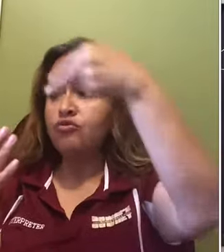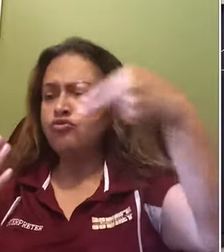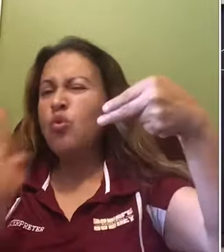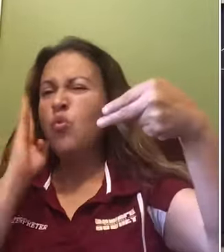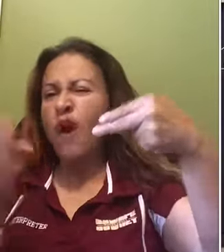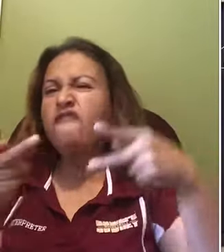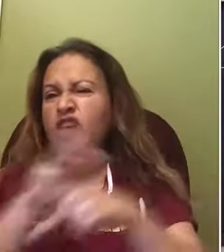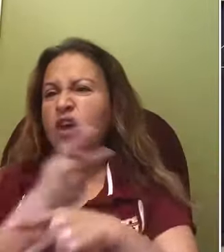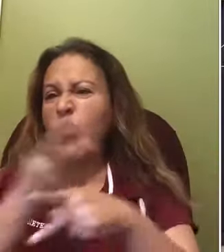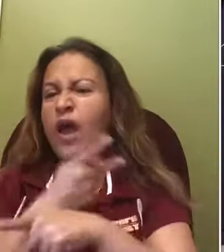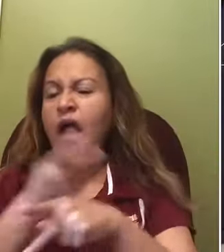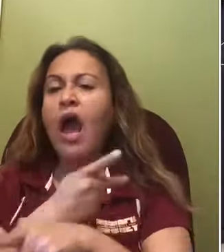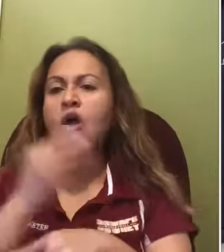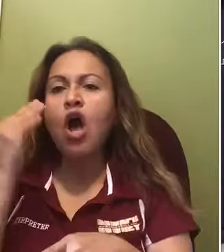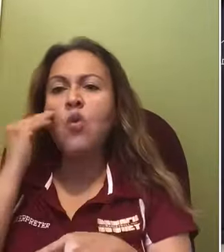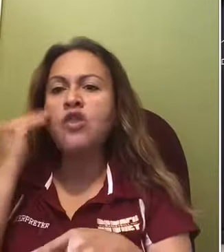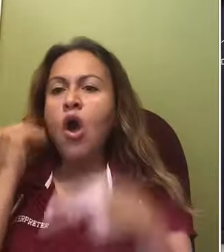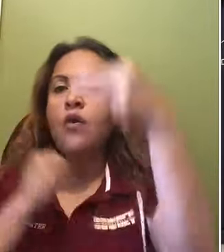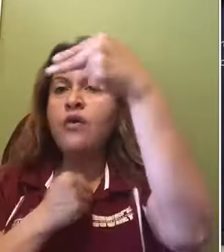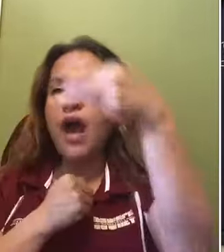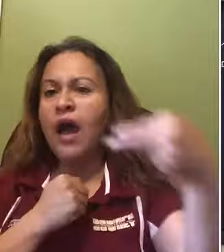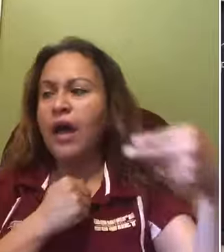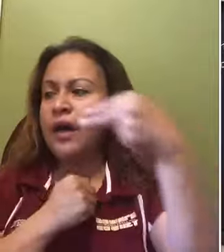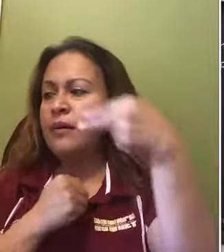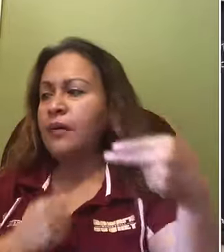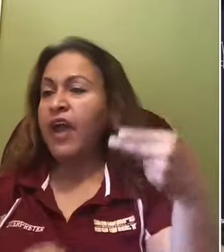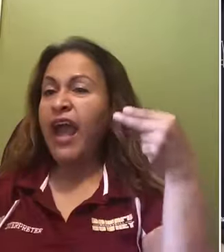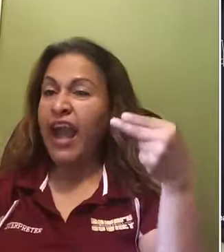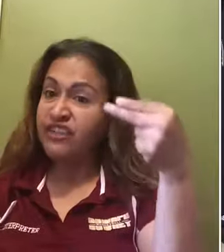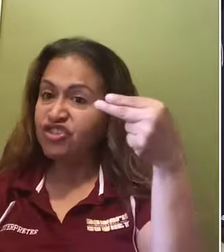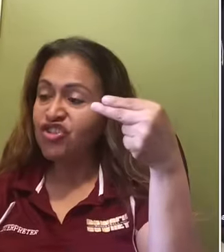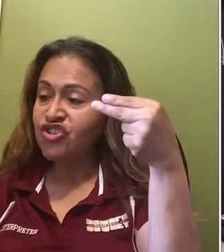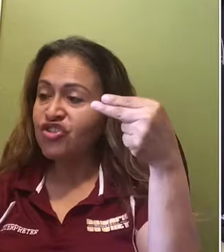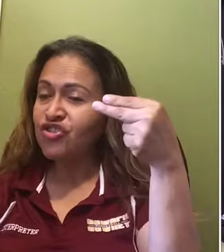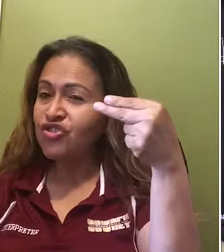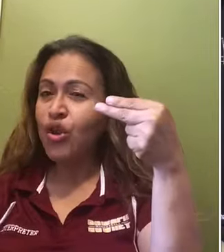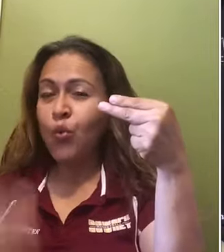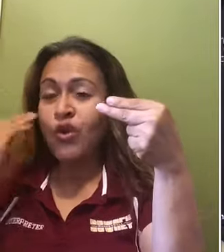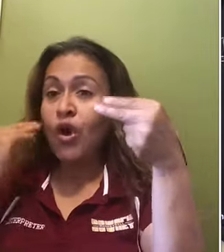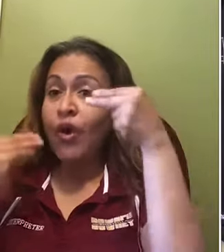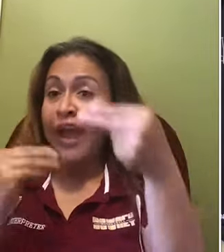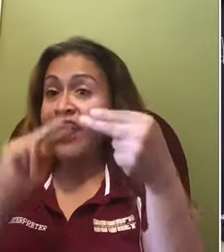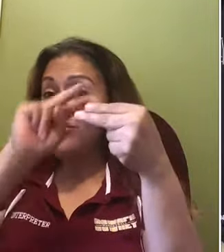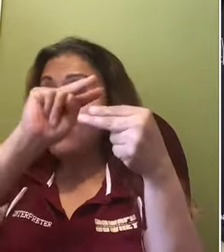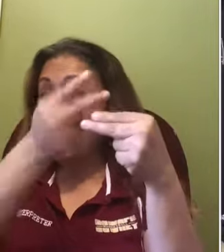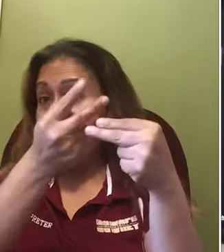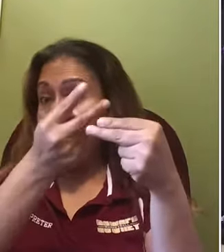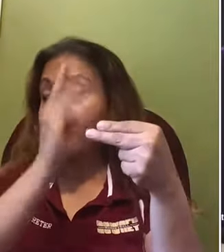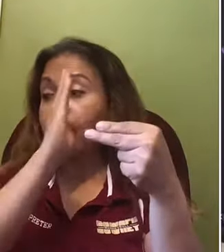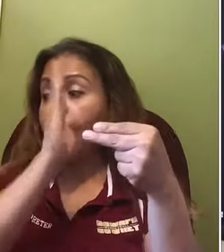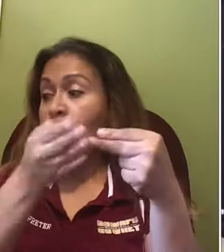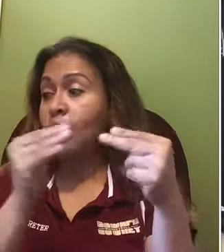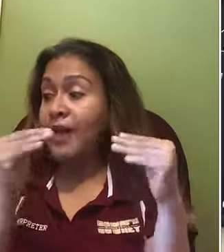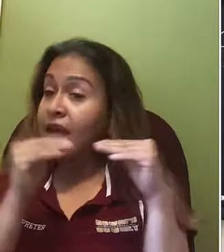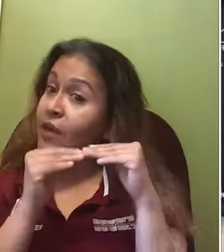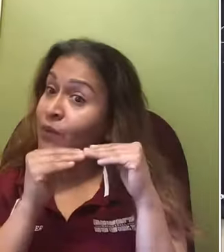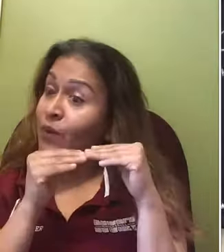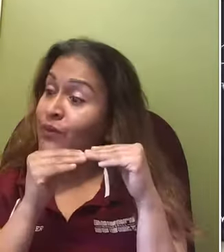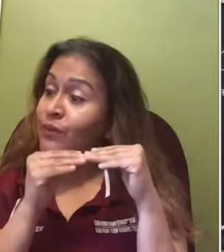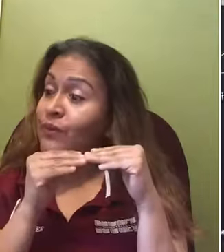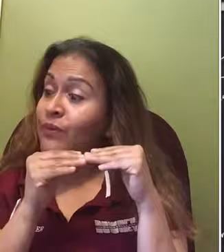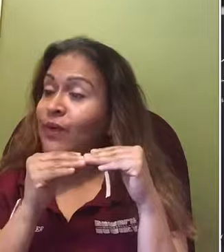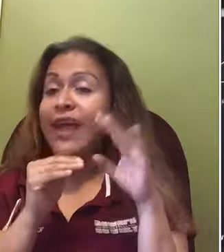So we know, let's call the hypotenuse h. We know that h squared is going to be equal to